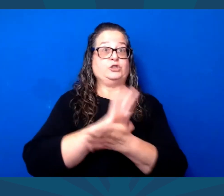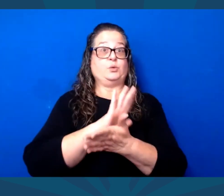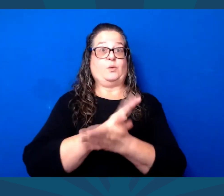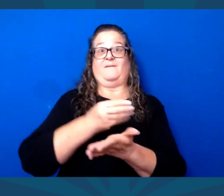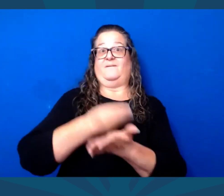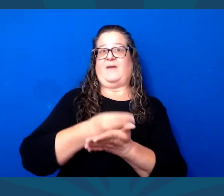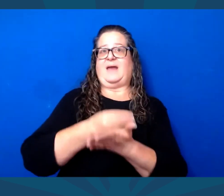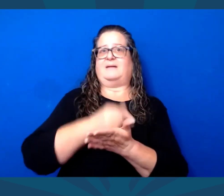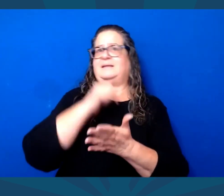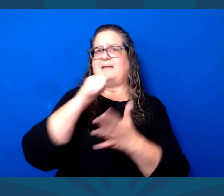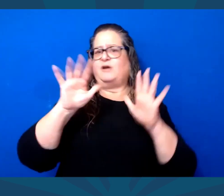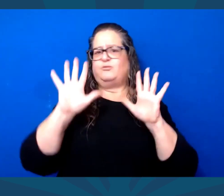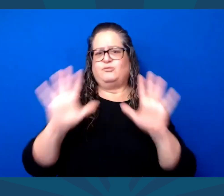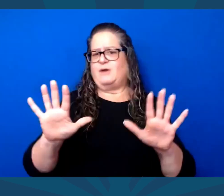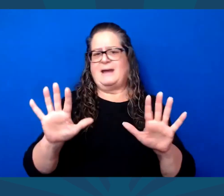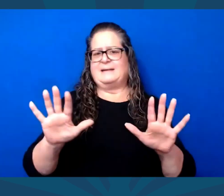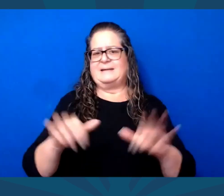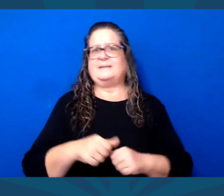principal.